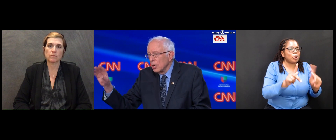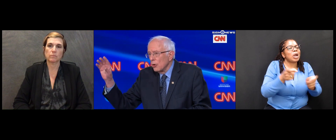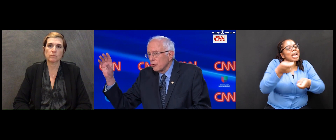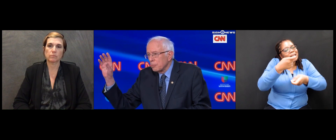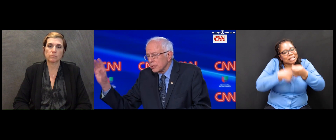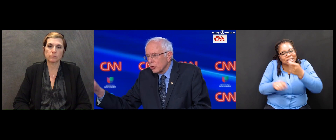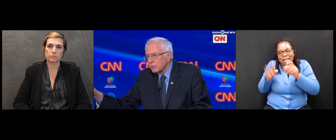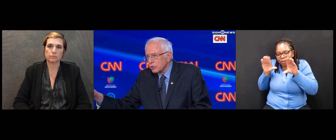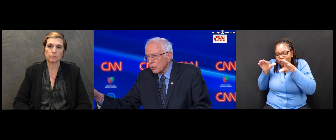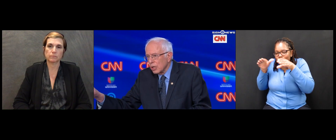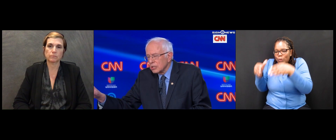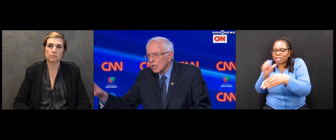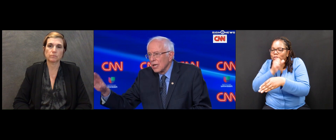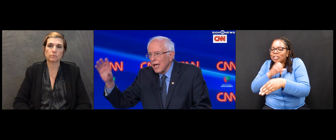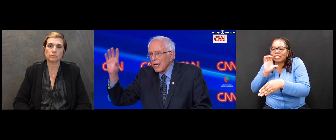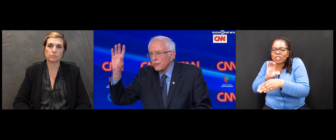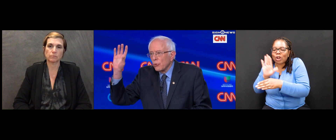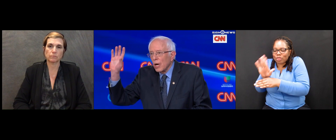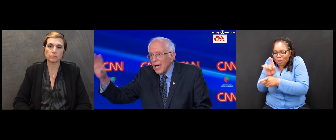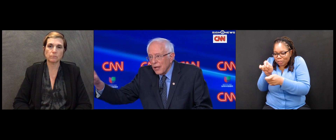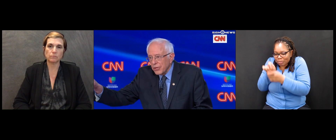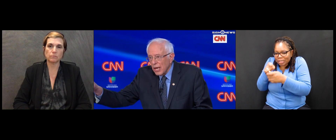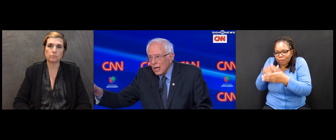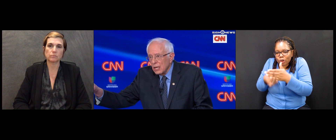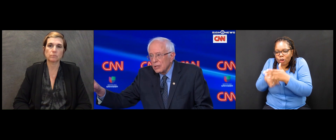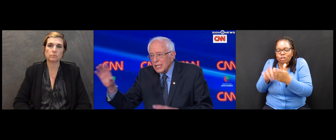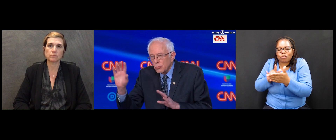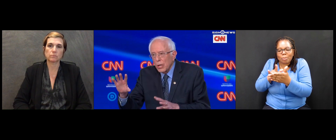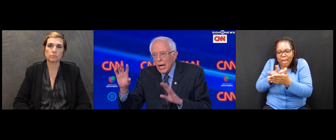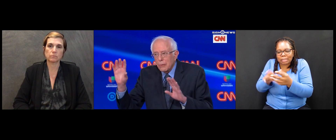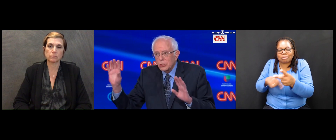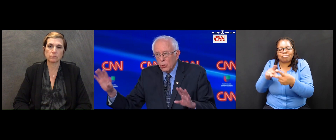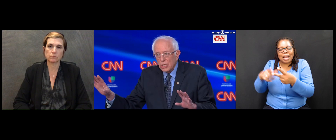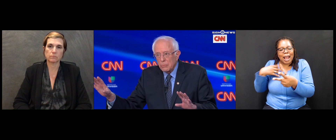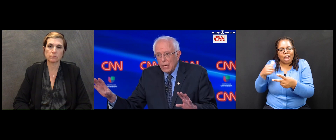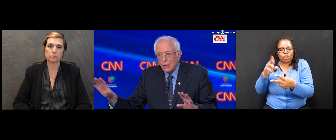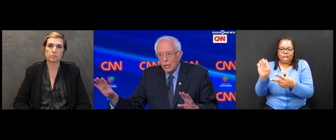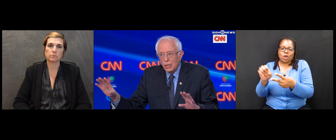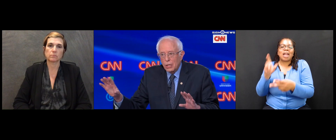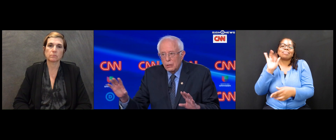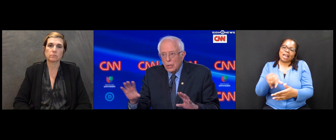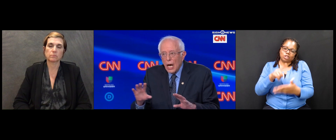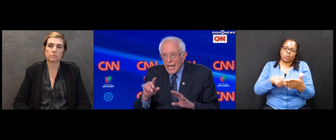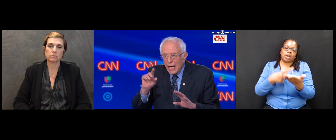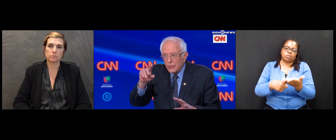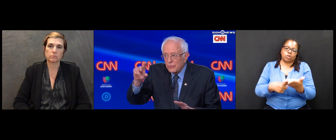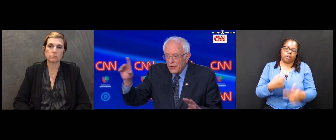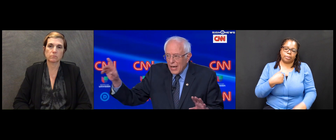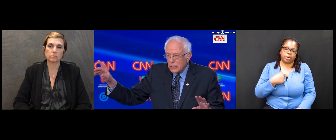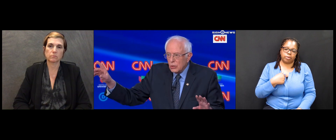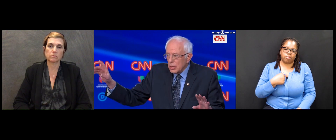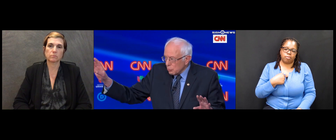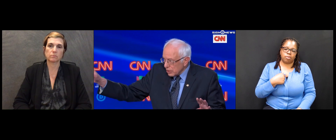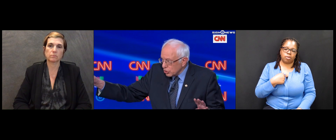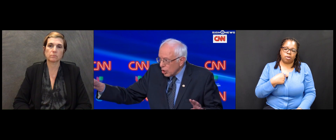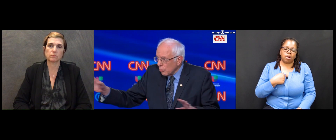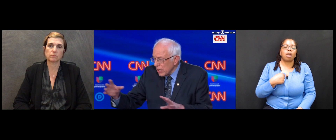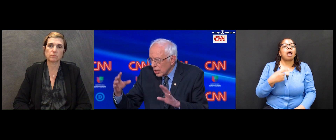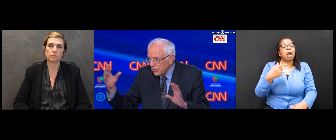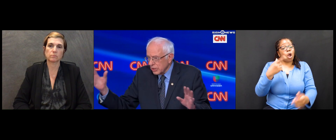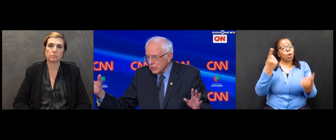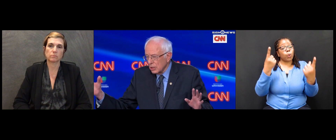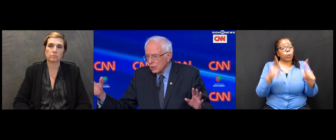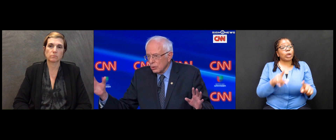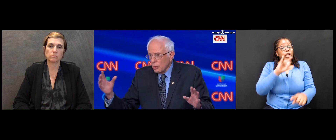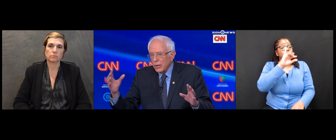are paying for prescription drugs and for health care. That's what I was talking about. I have, in fact, when Joe